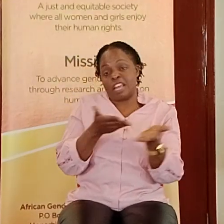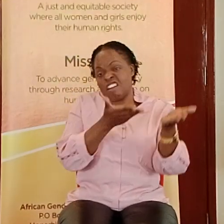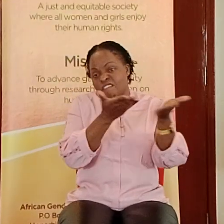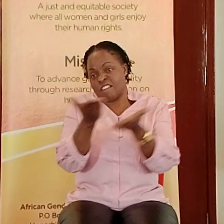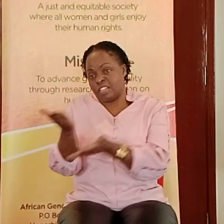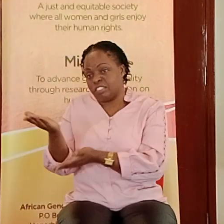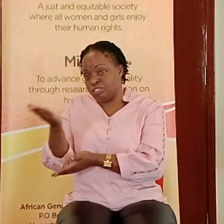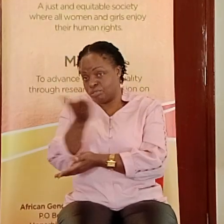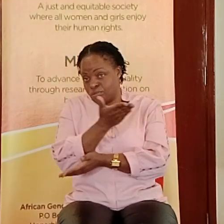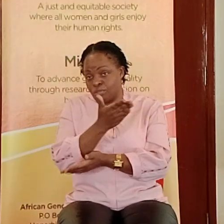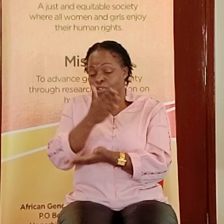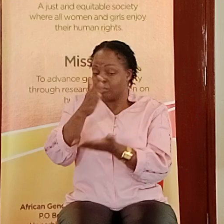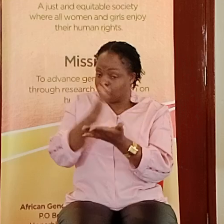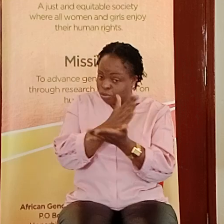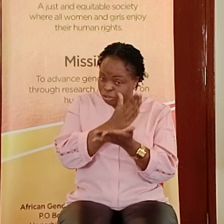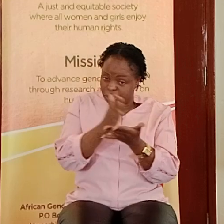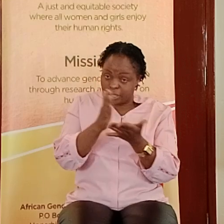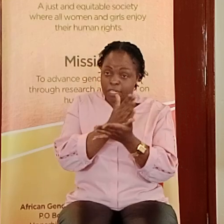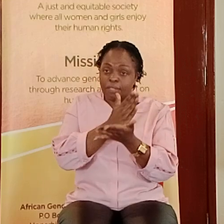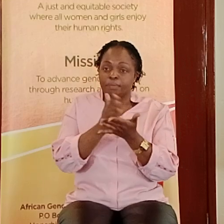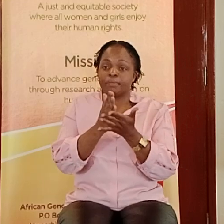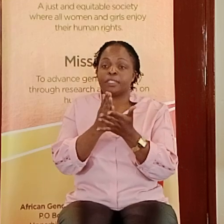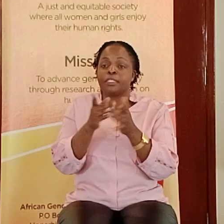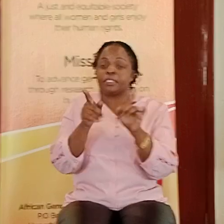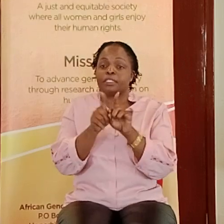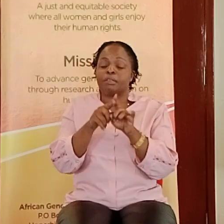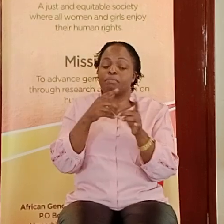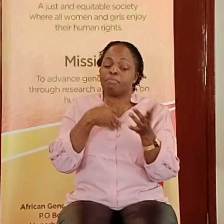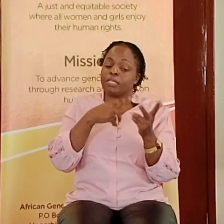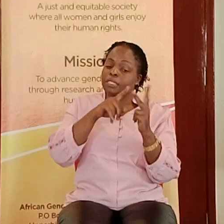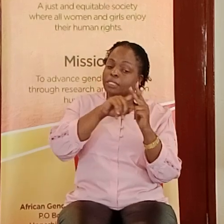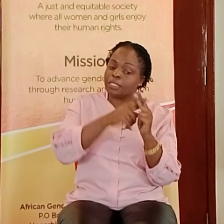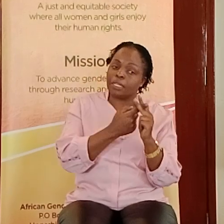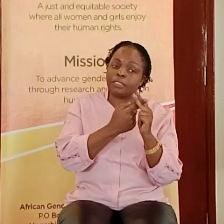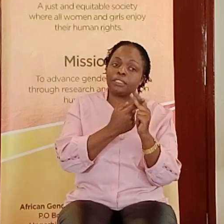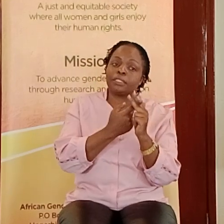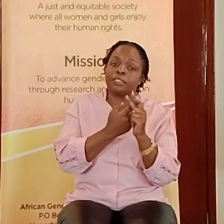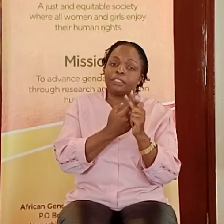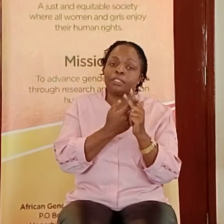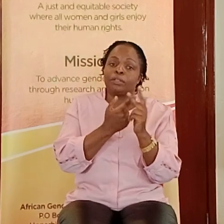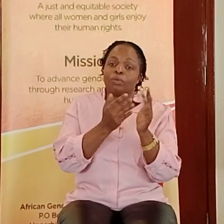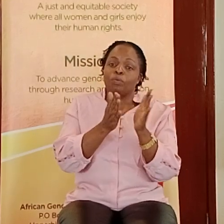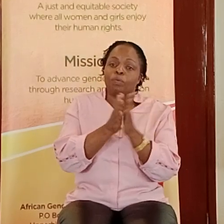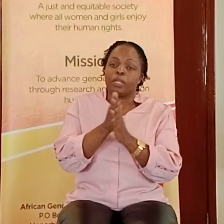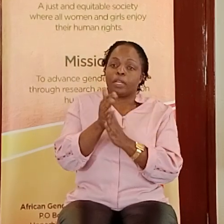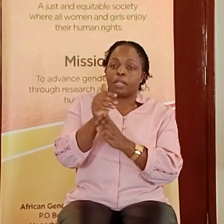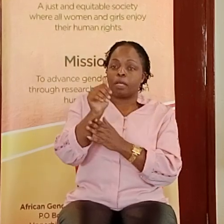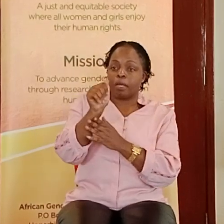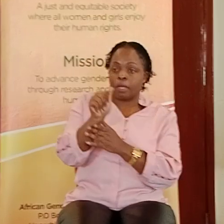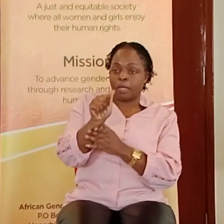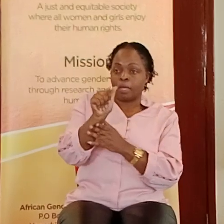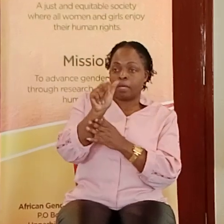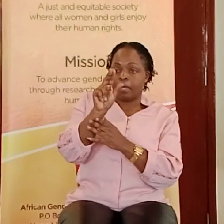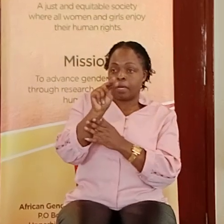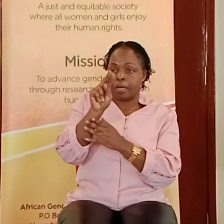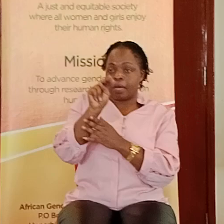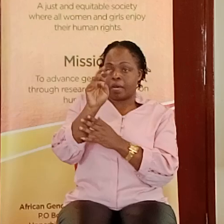their remarks. And I'll start with Ann Tech. Ann is going to give remarks on